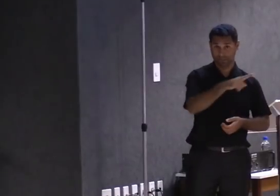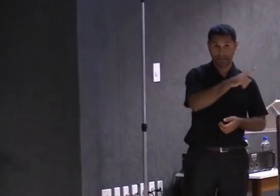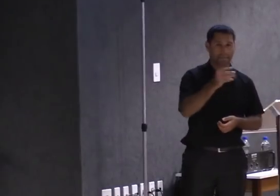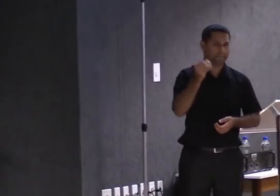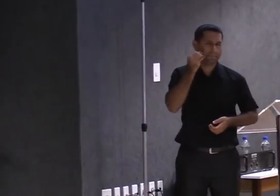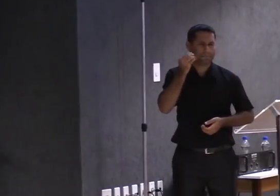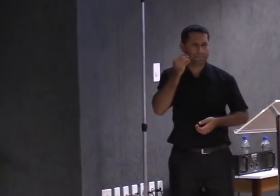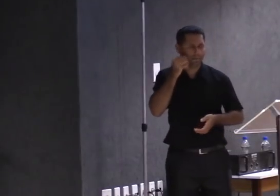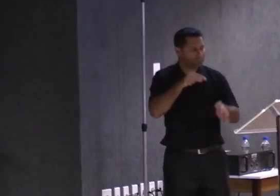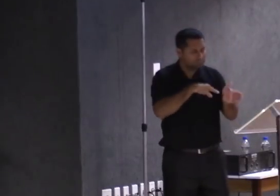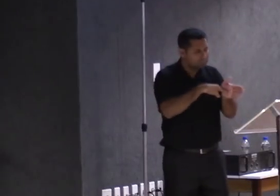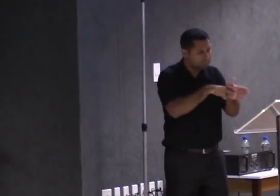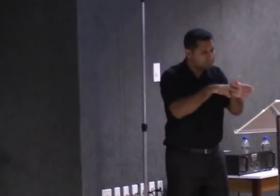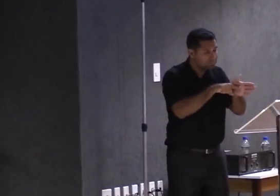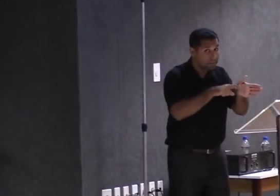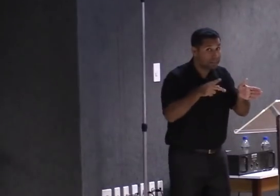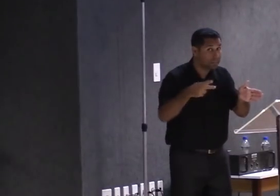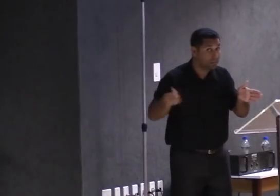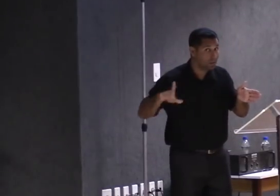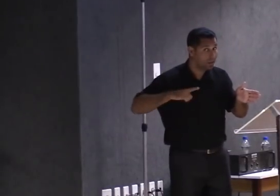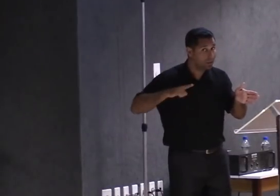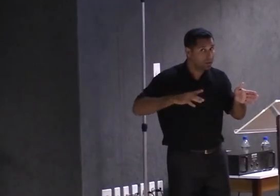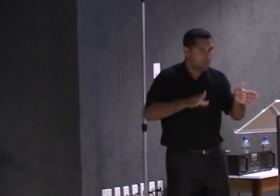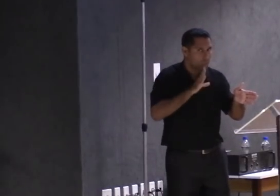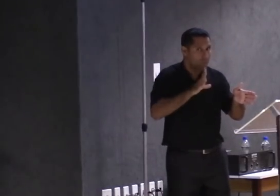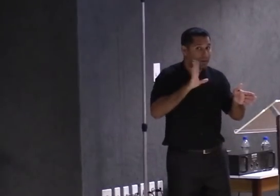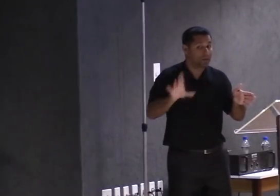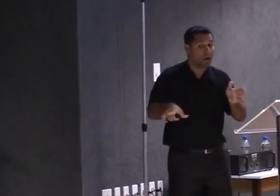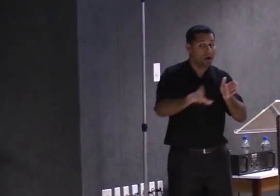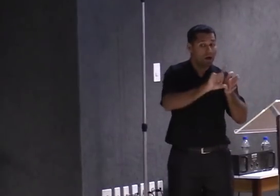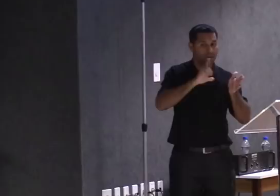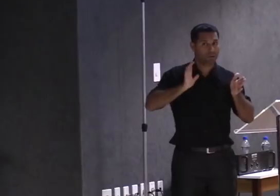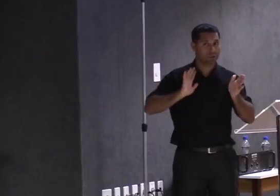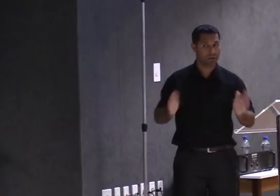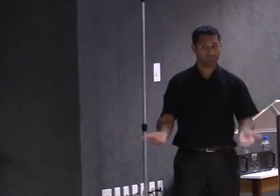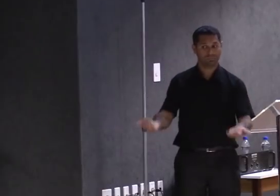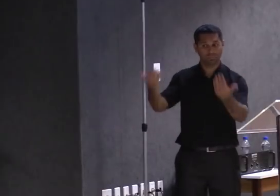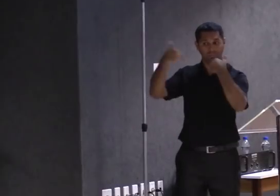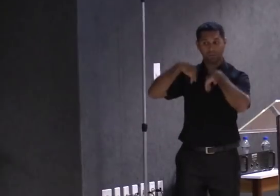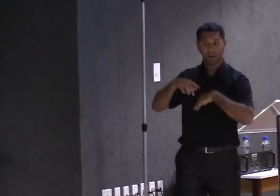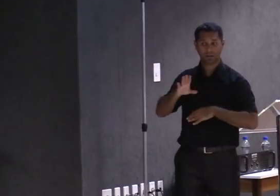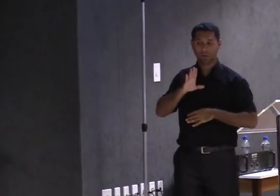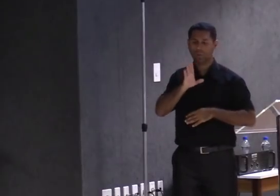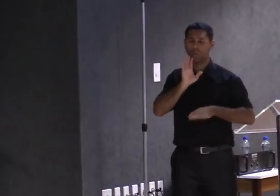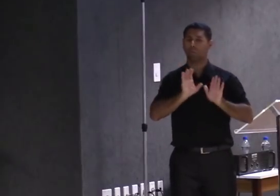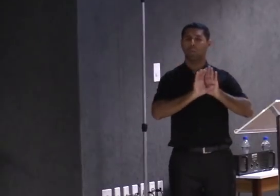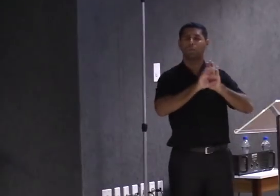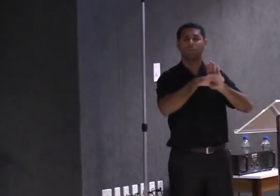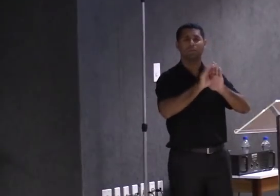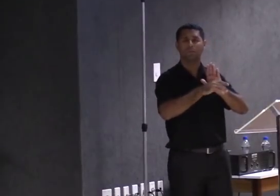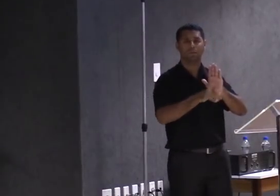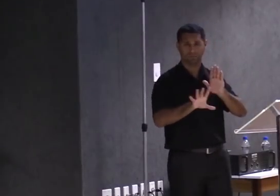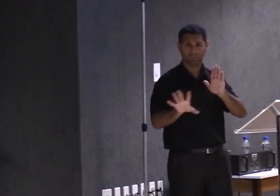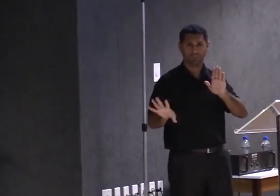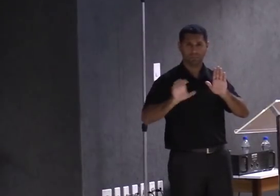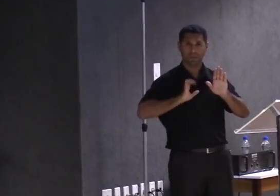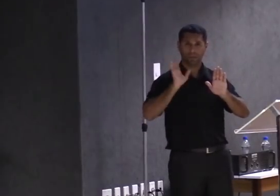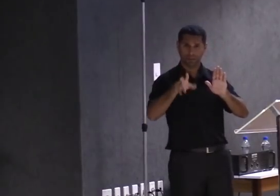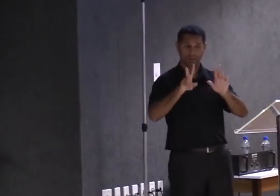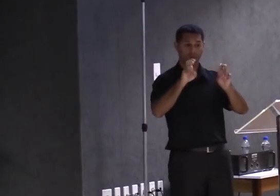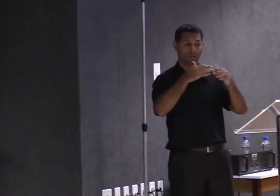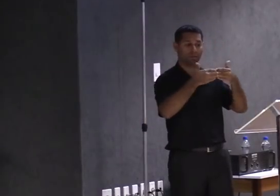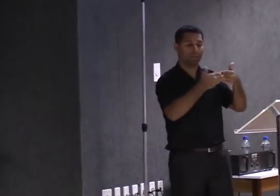tenta-se verificar o conhecimento e a interpretação que os alunos têm acerca dos conceitos que serão abordados.